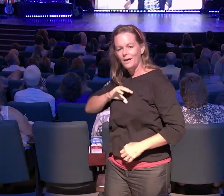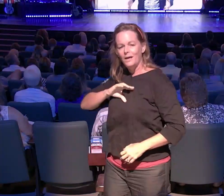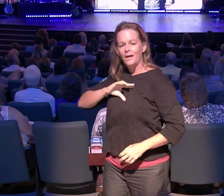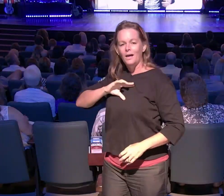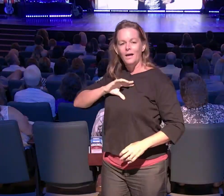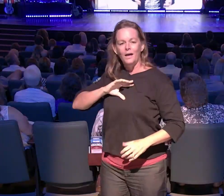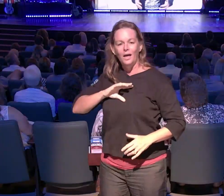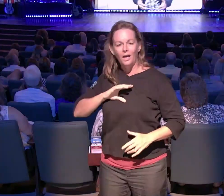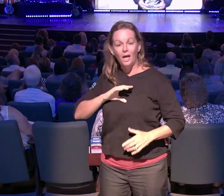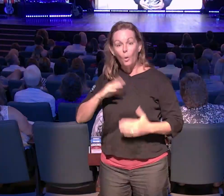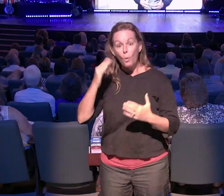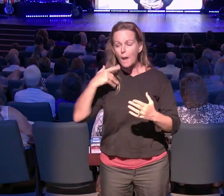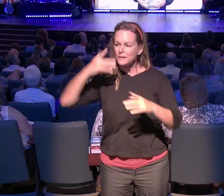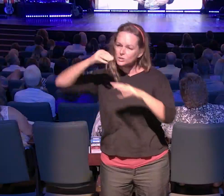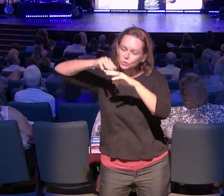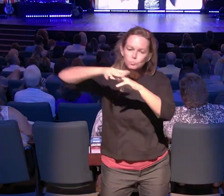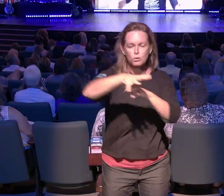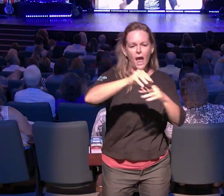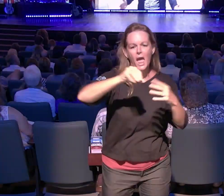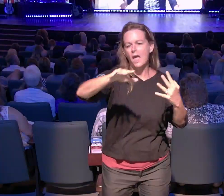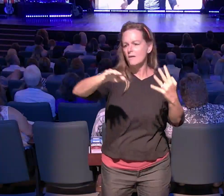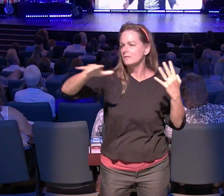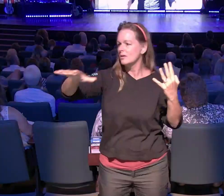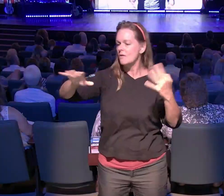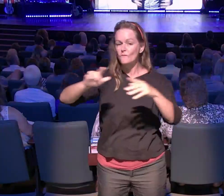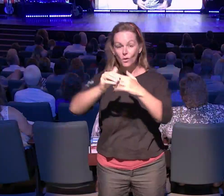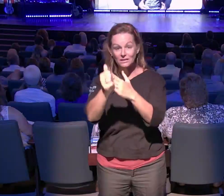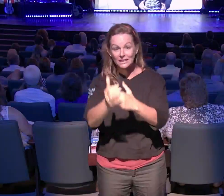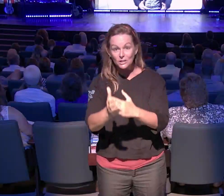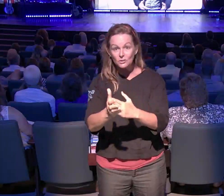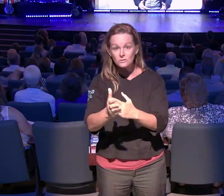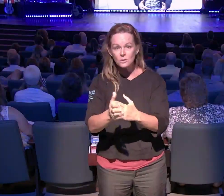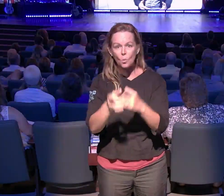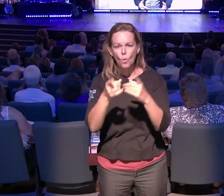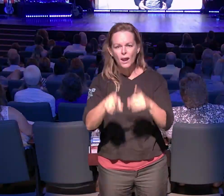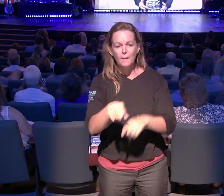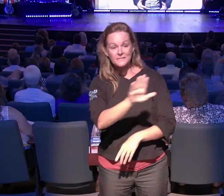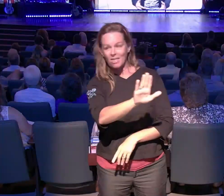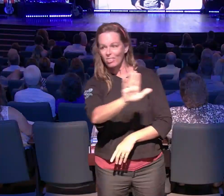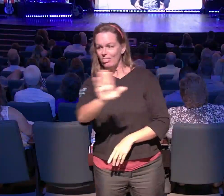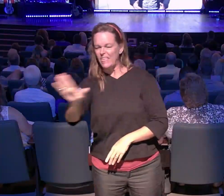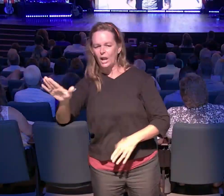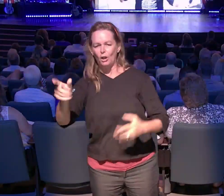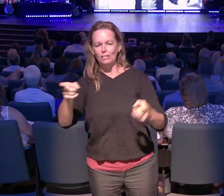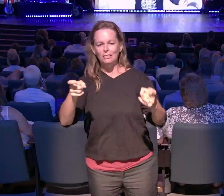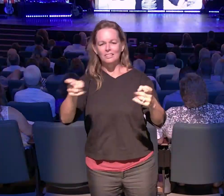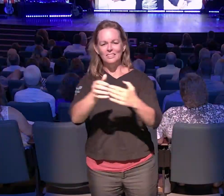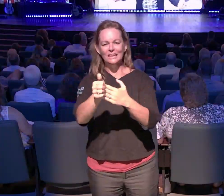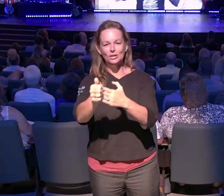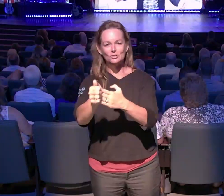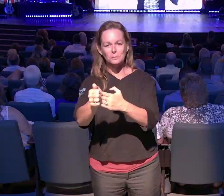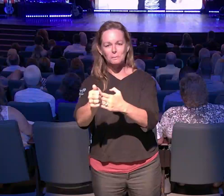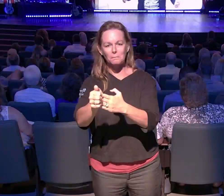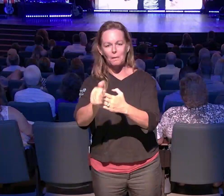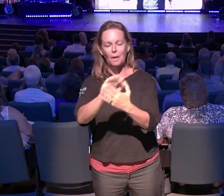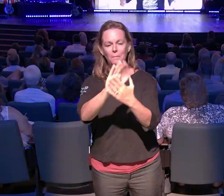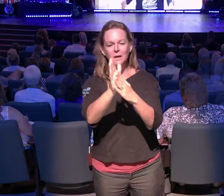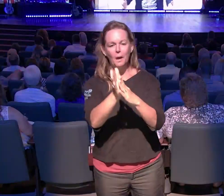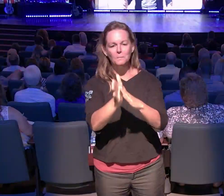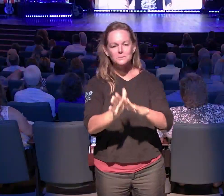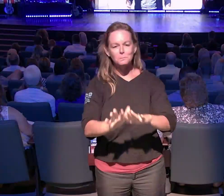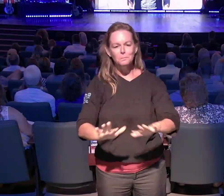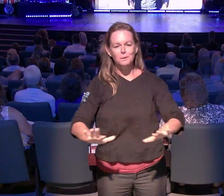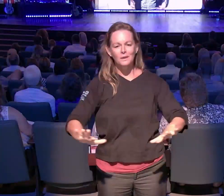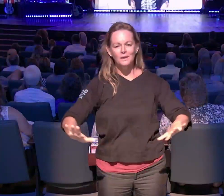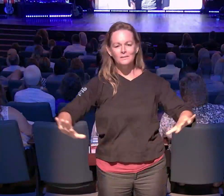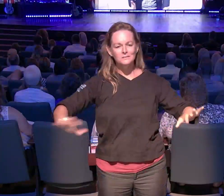land, that we may live in all godliness and all holiness. We're not just praying for them. We're praying that